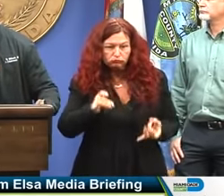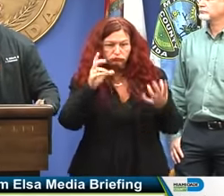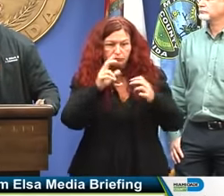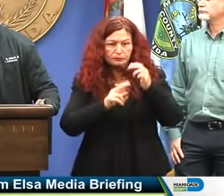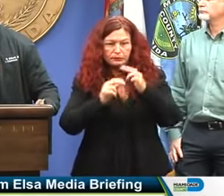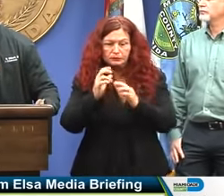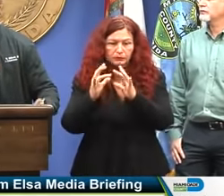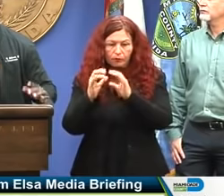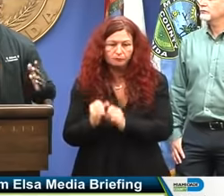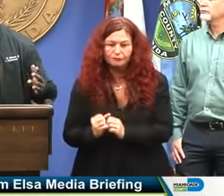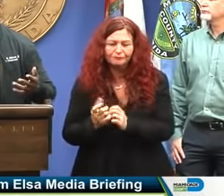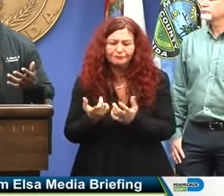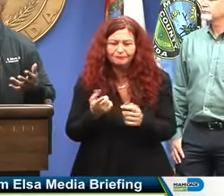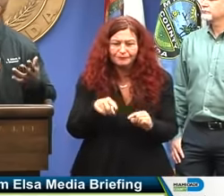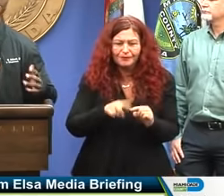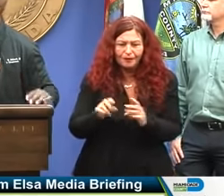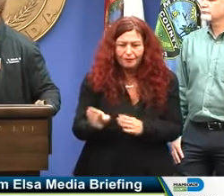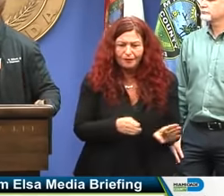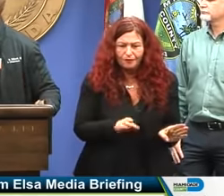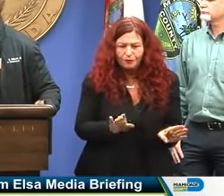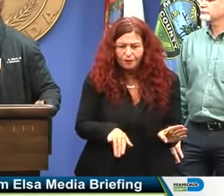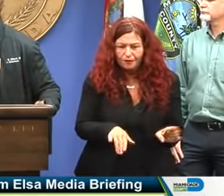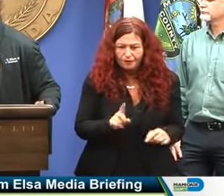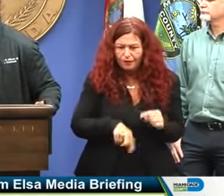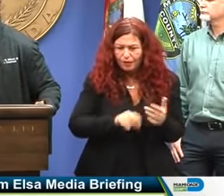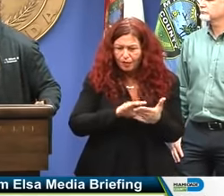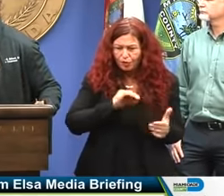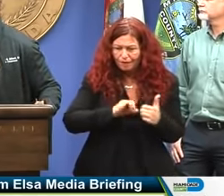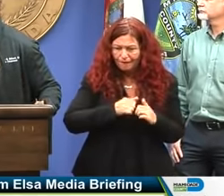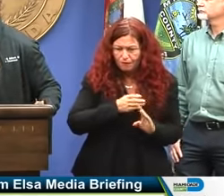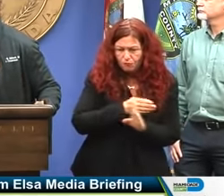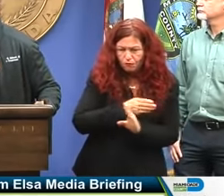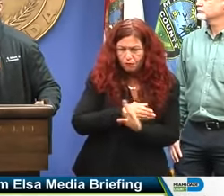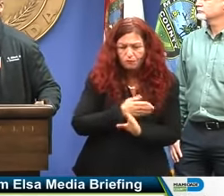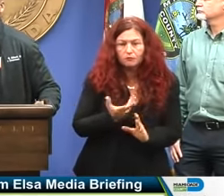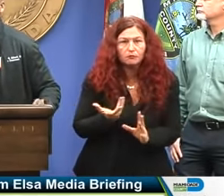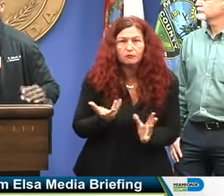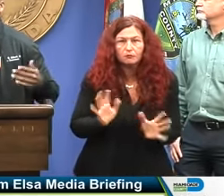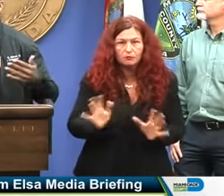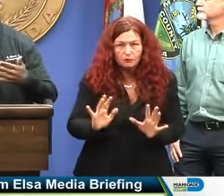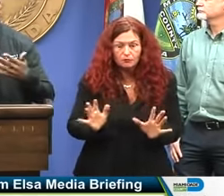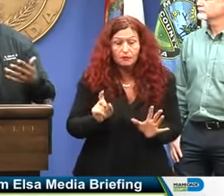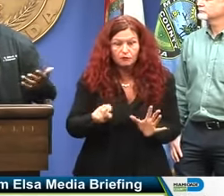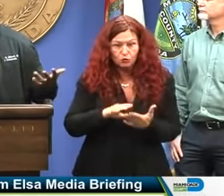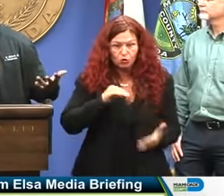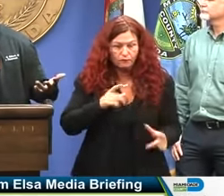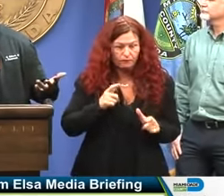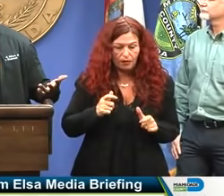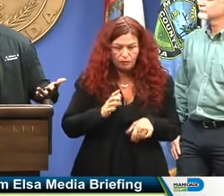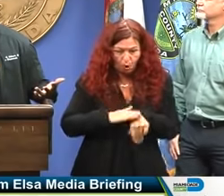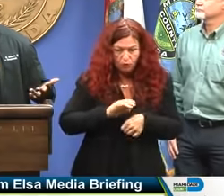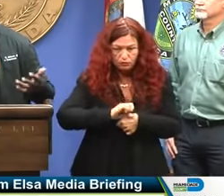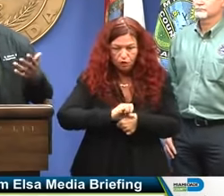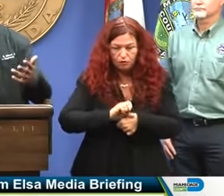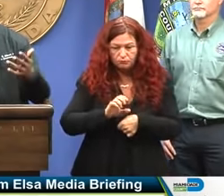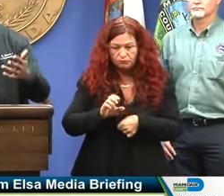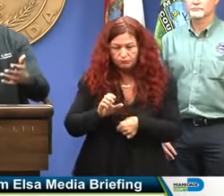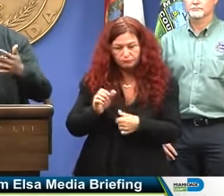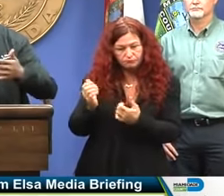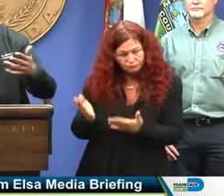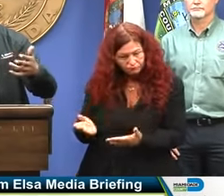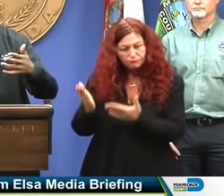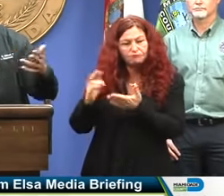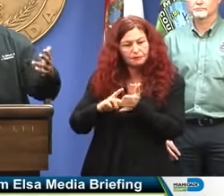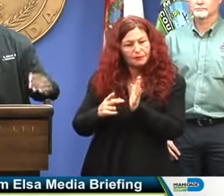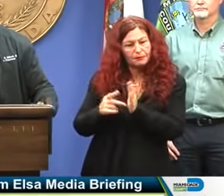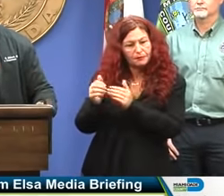this has been truly, it's been my honor to serve and lead with her because that's what leadership is. It's